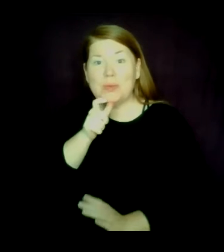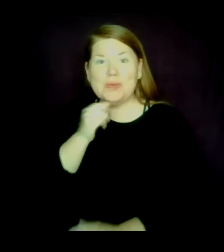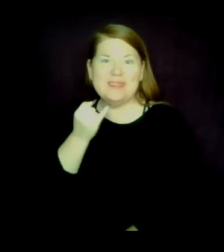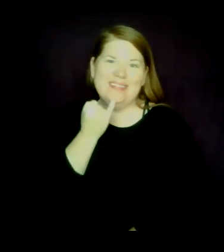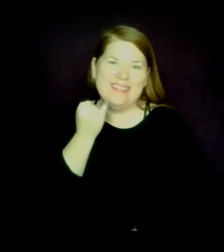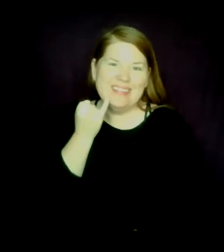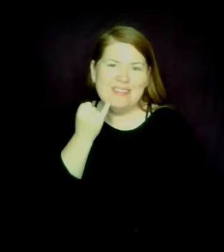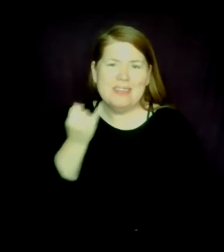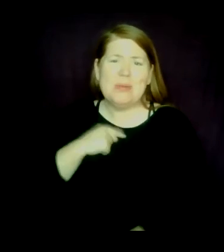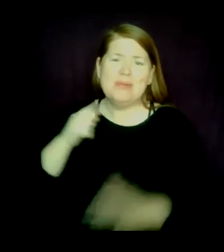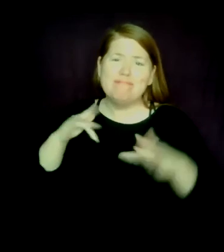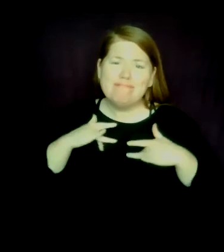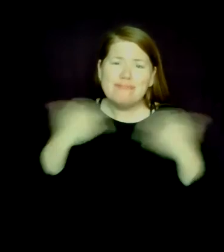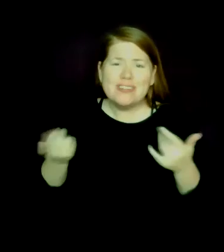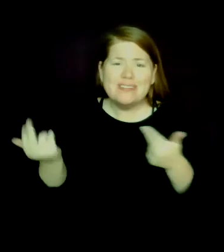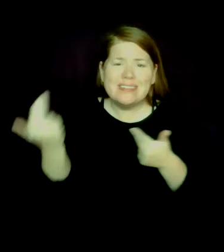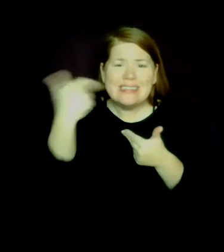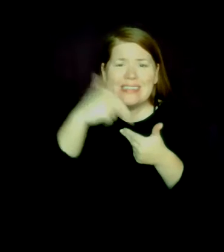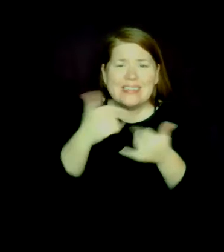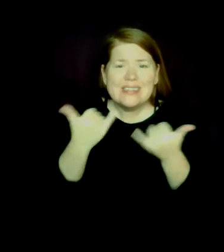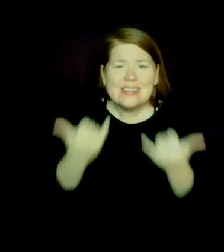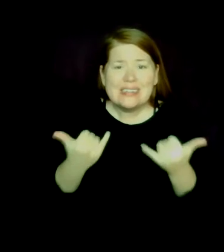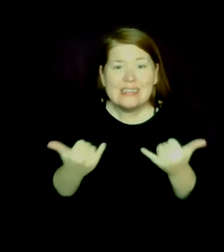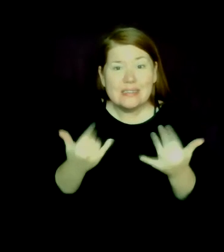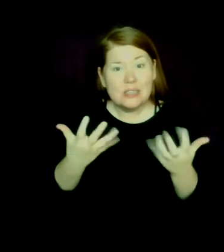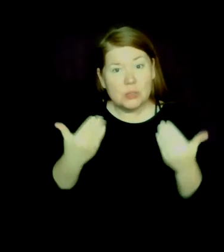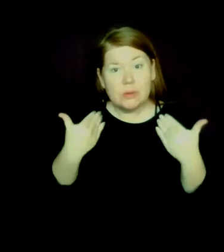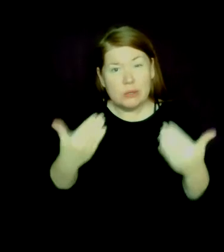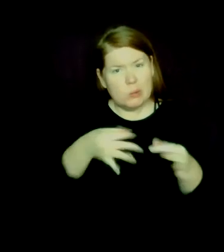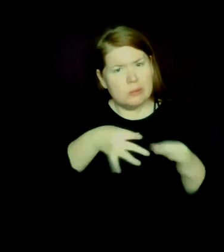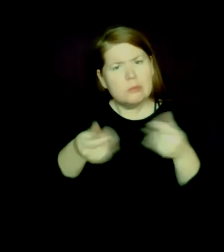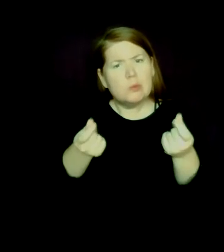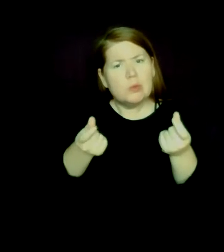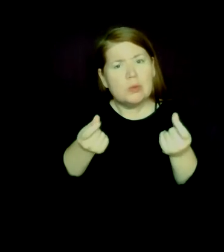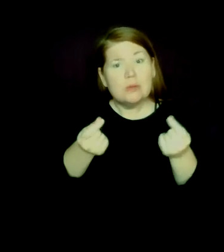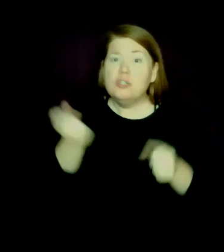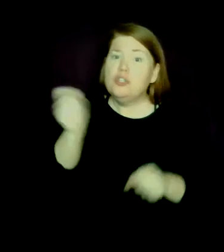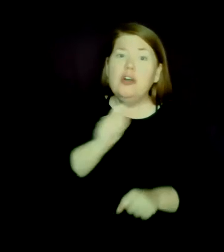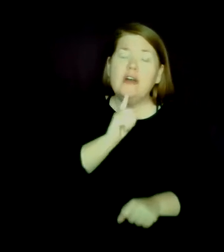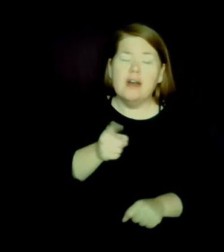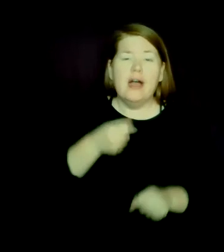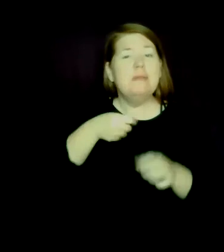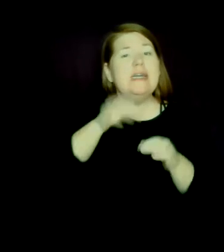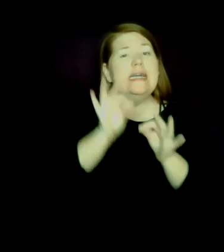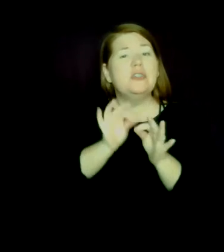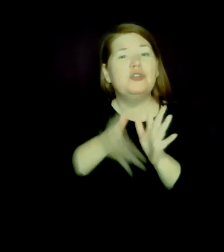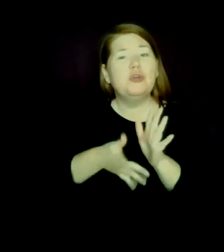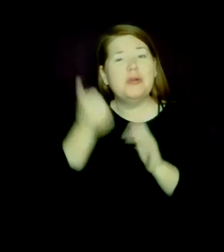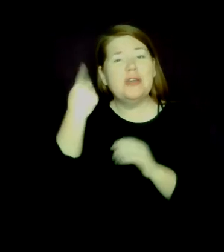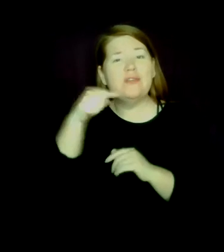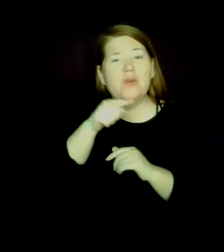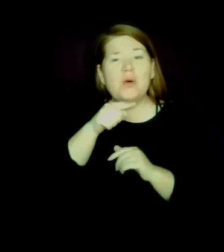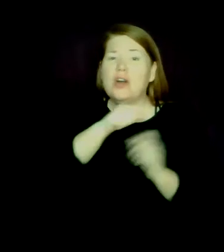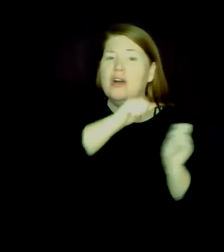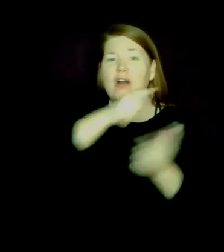she's going to be joining us today. Miss Mason, would you like to explain what you're doing? Sure. I'm going to